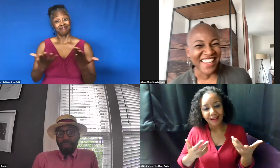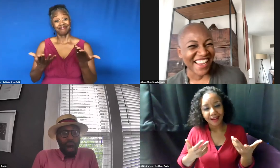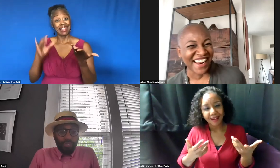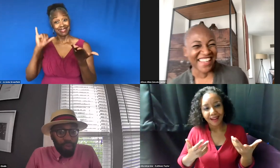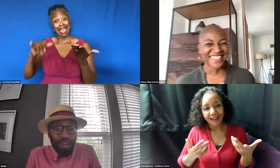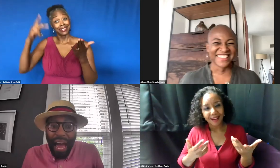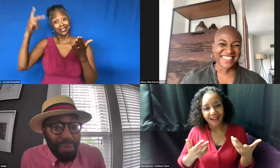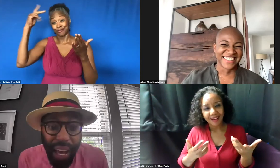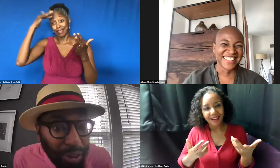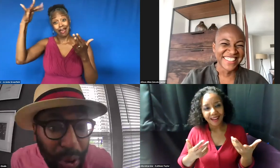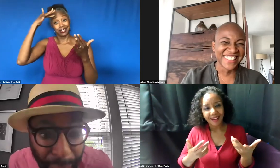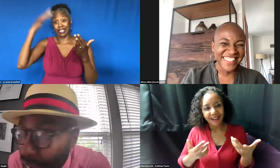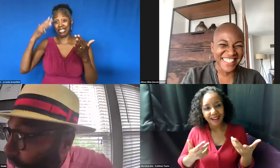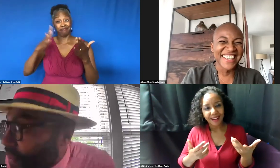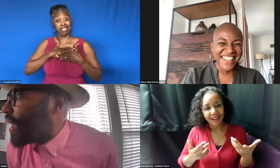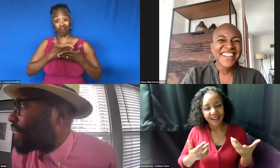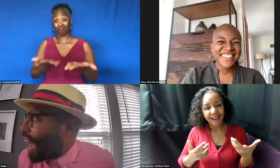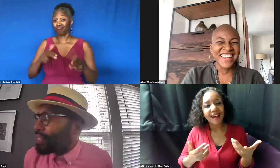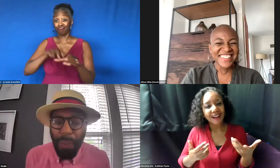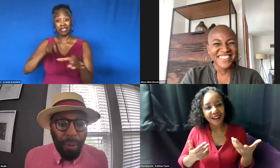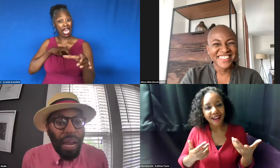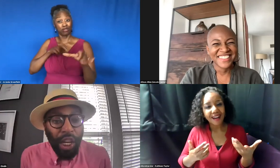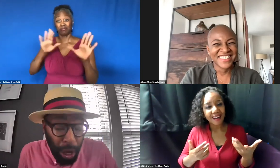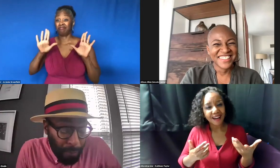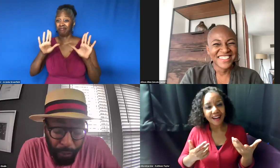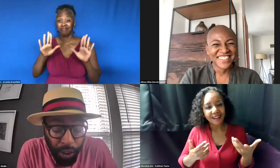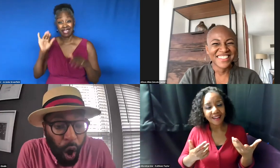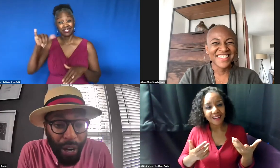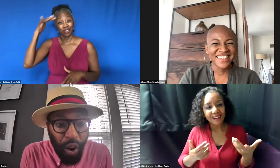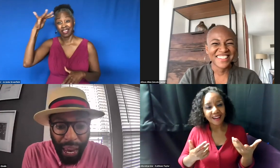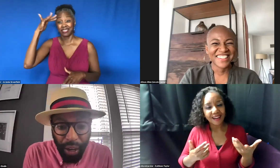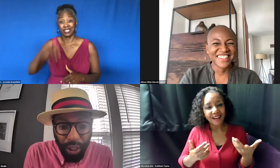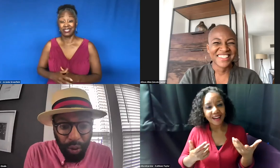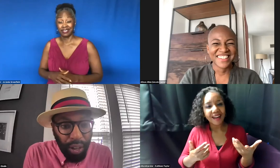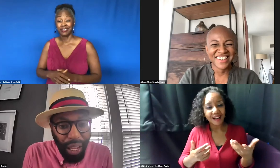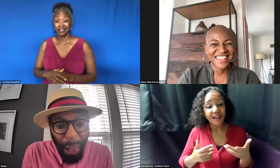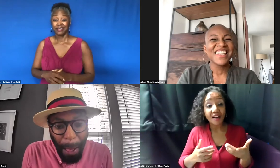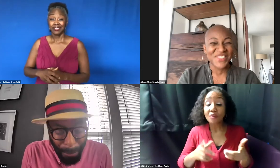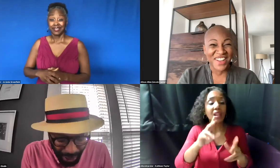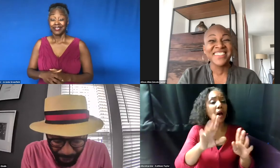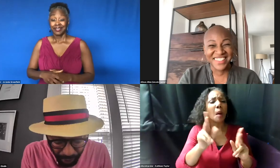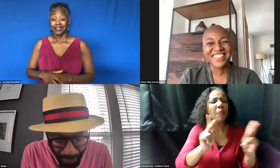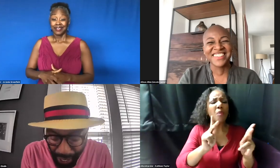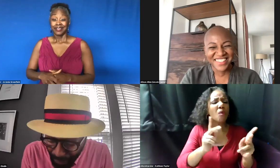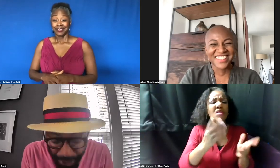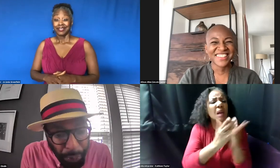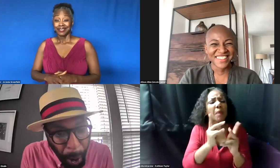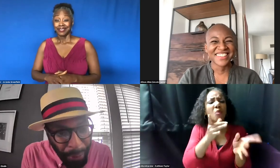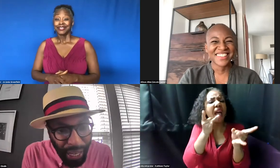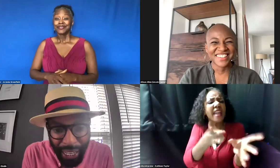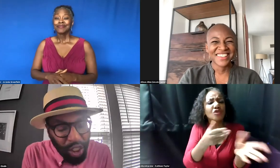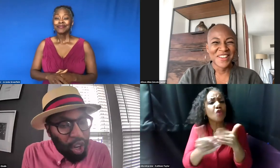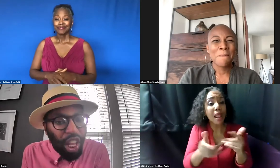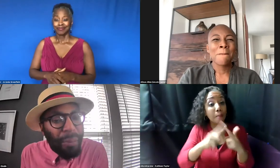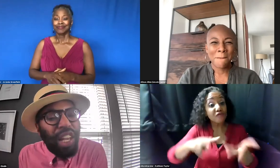You got to be comfortable. You got to be comfortable not being loved. Here's the thing I was saying. Right. Folks are always going to hate on you. But if there's